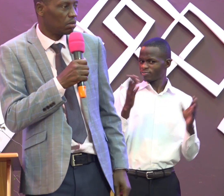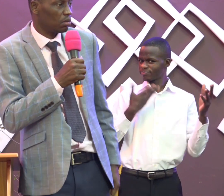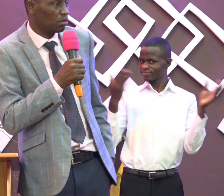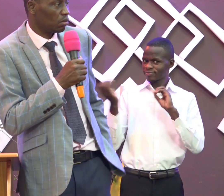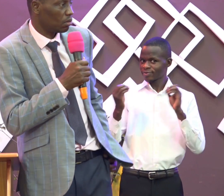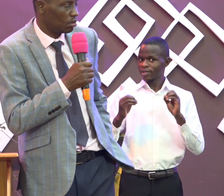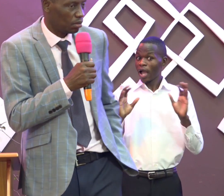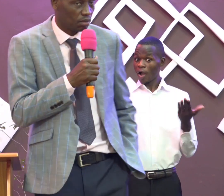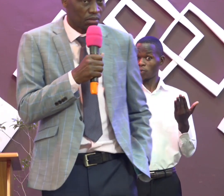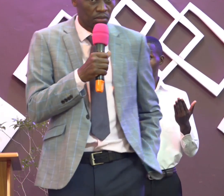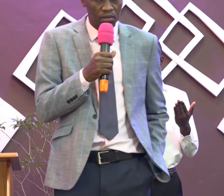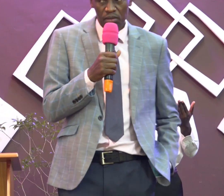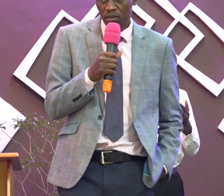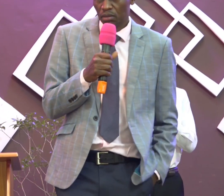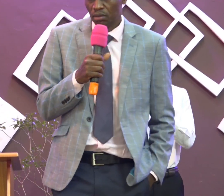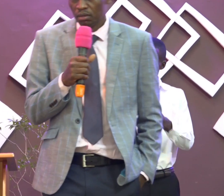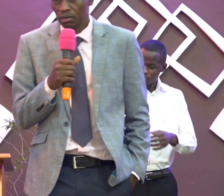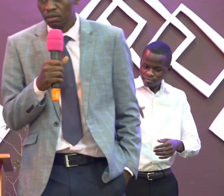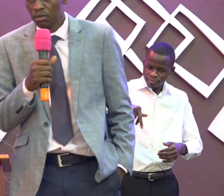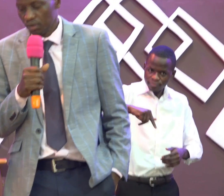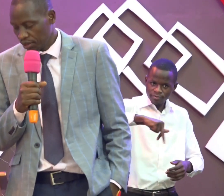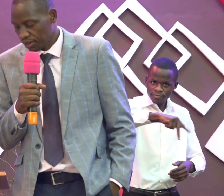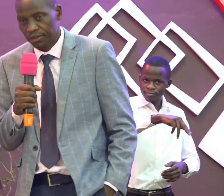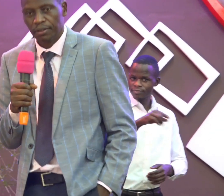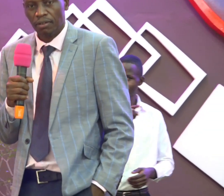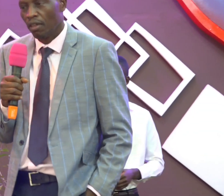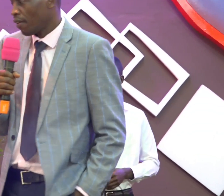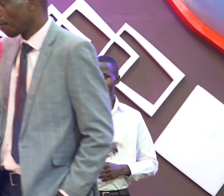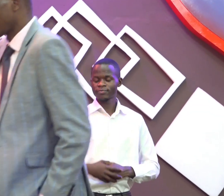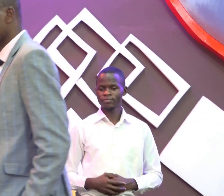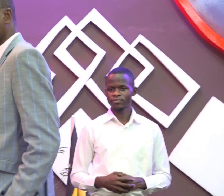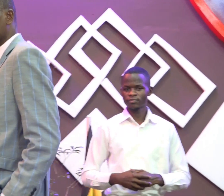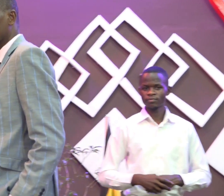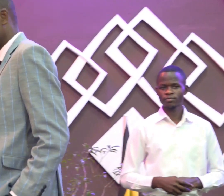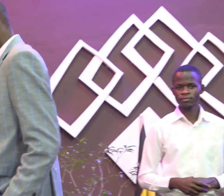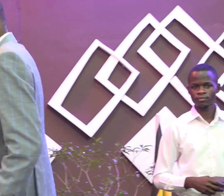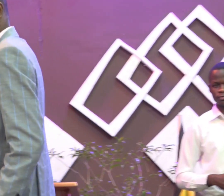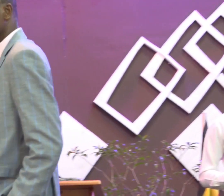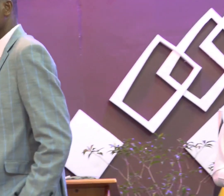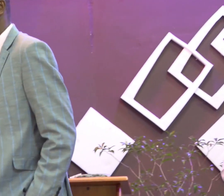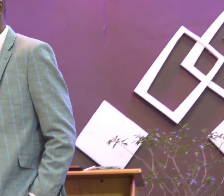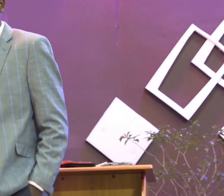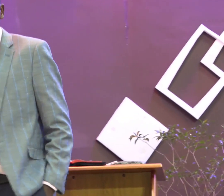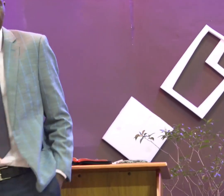stand just by the roadside, I can look at them and tell, this one has some money, this one doesn't have, this one has. Owa sente kati mchiseda china